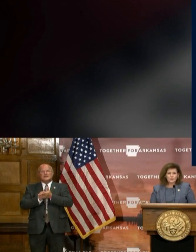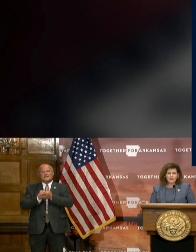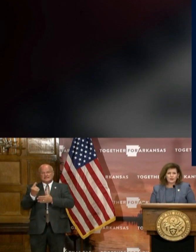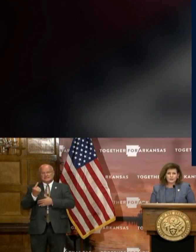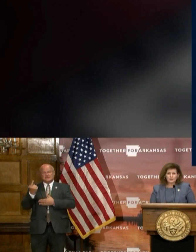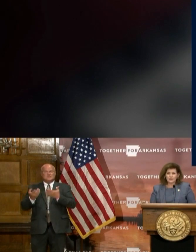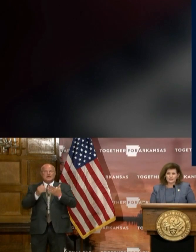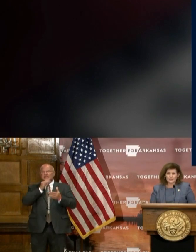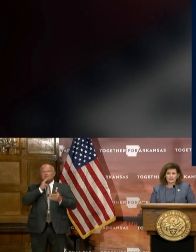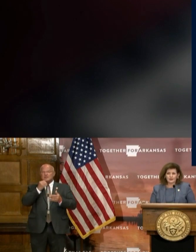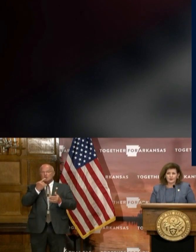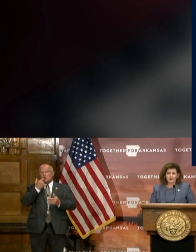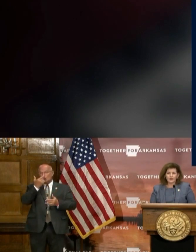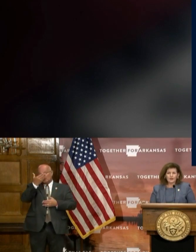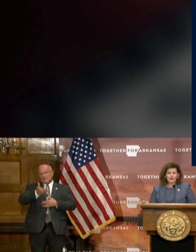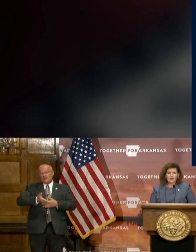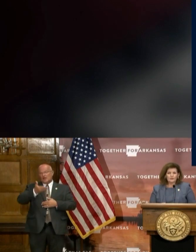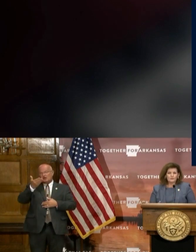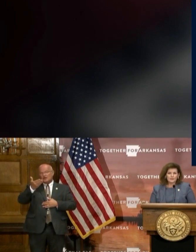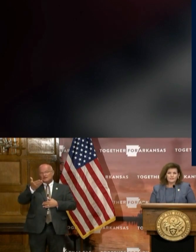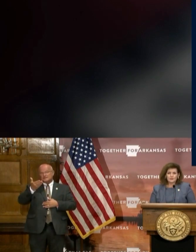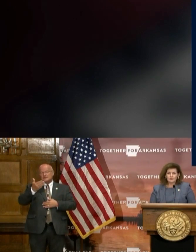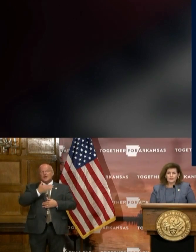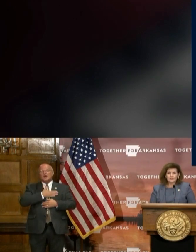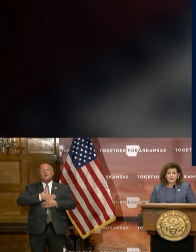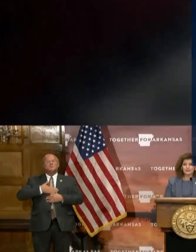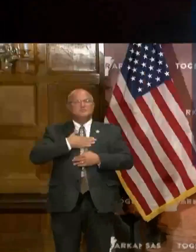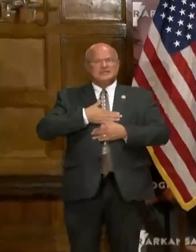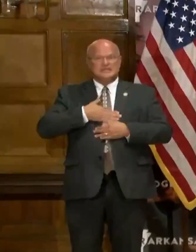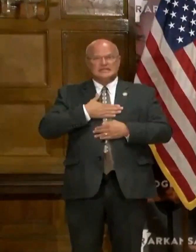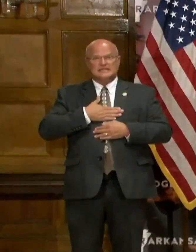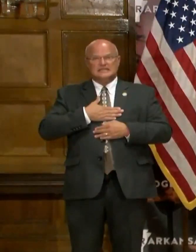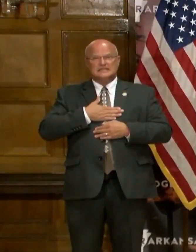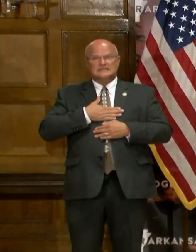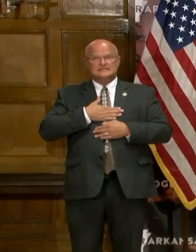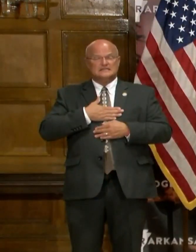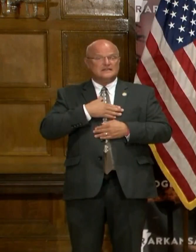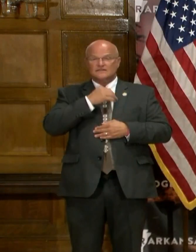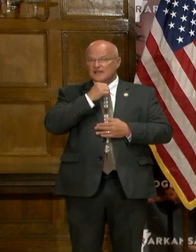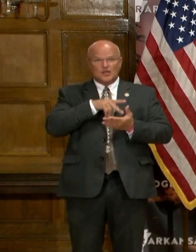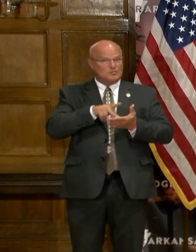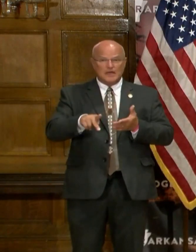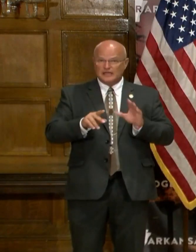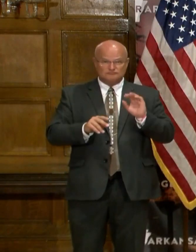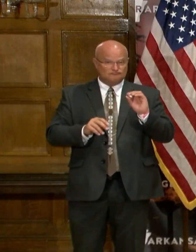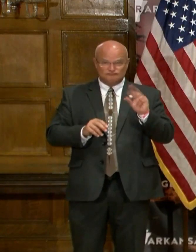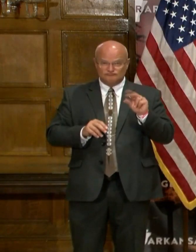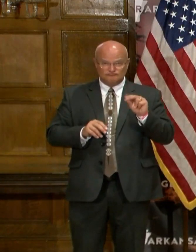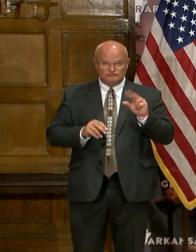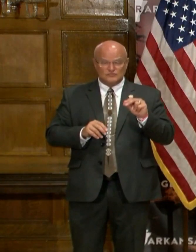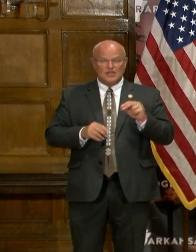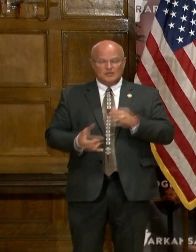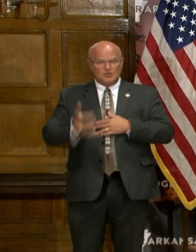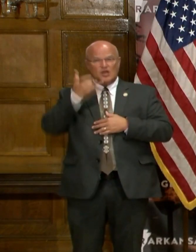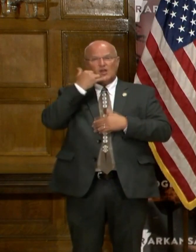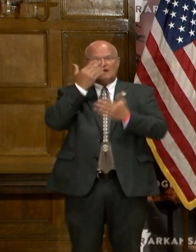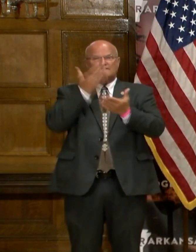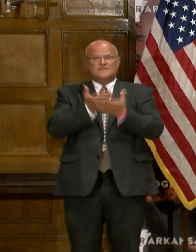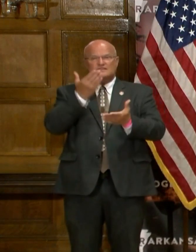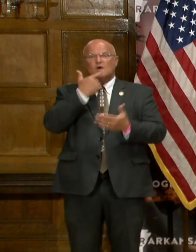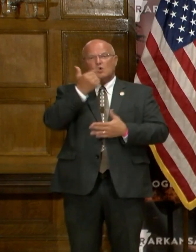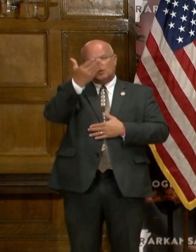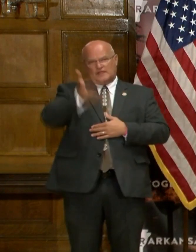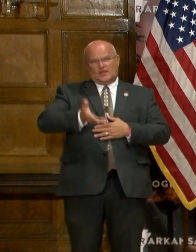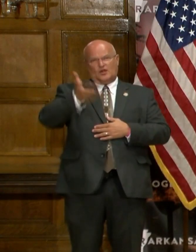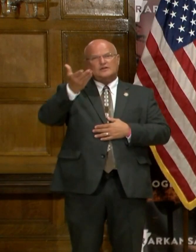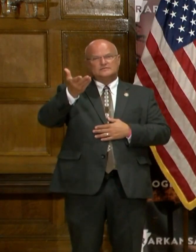that someone might not be who they say they are, please feel free to tell them that you're not going to pay them and that you're going to call and verify that they are